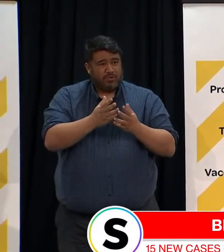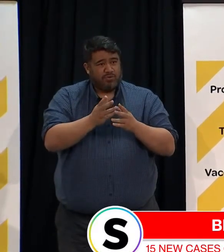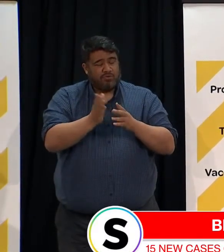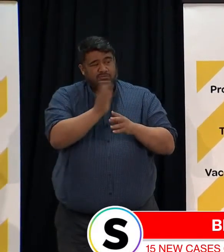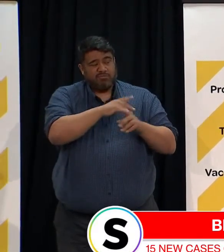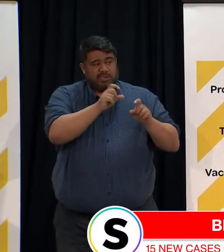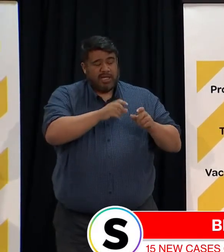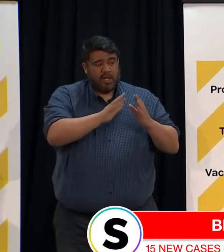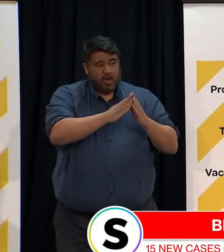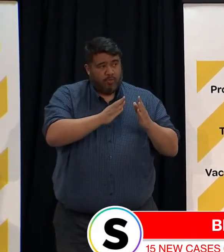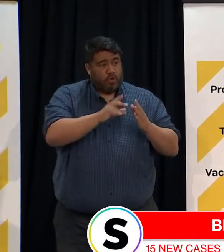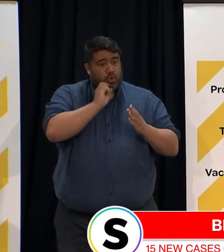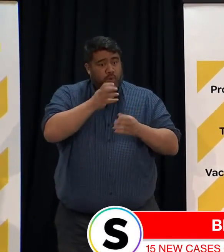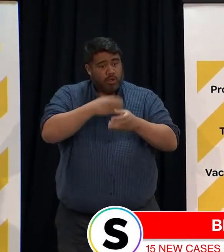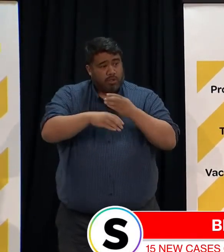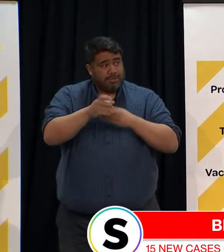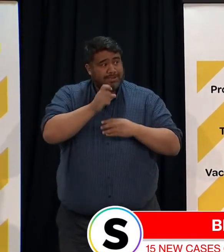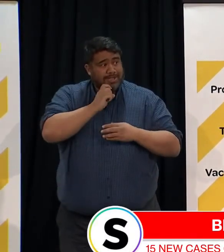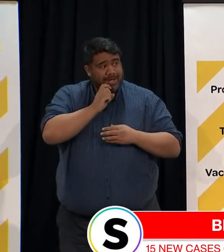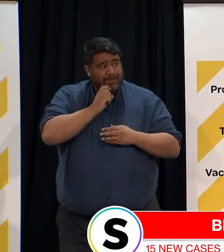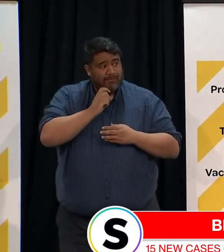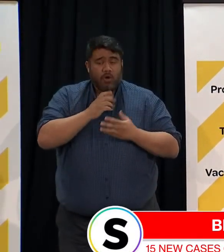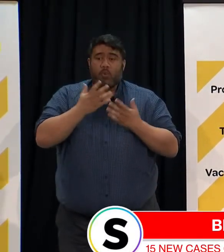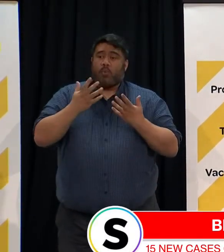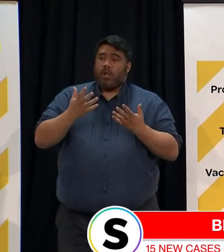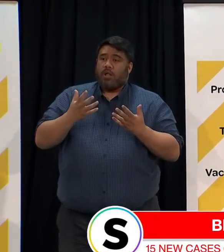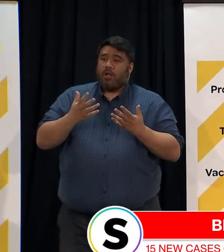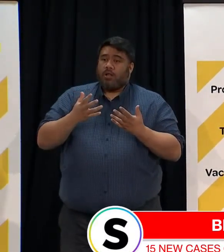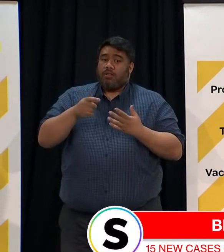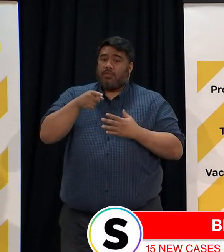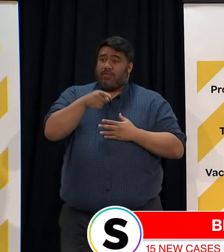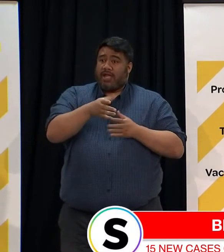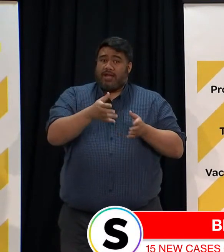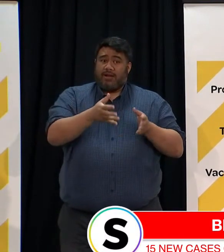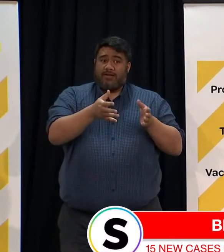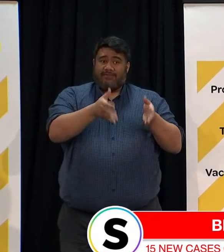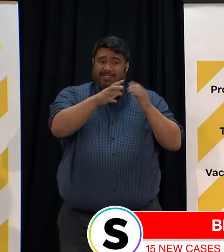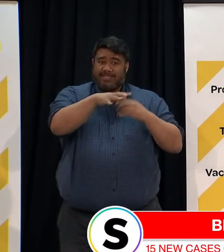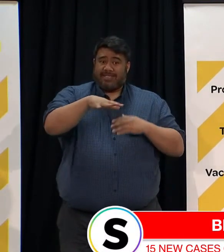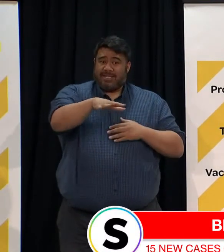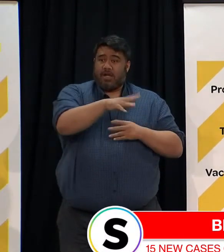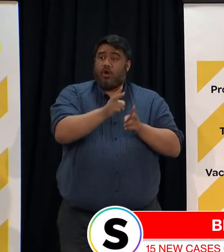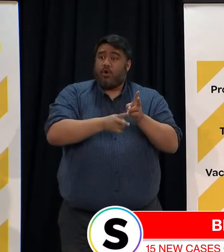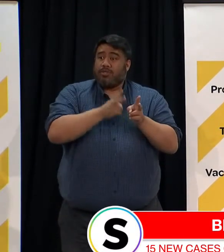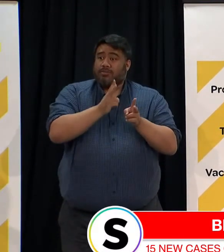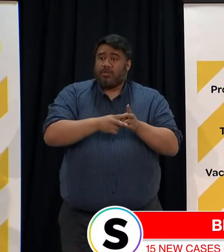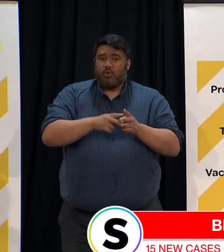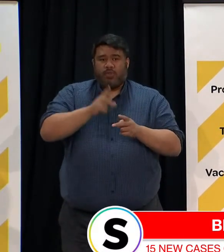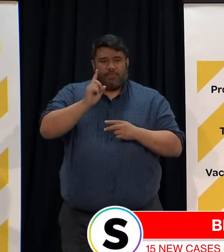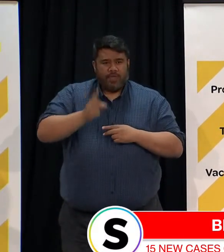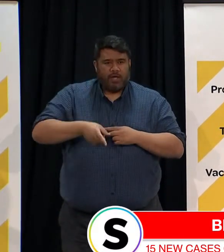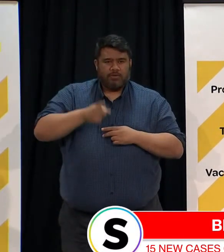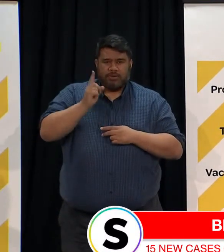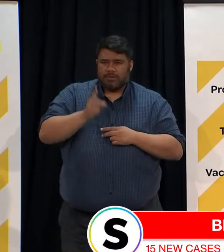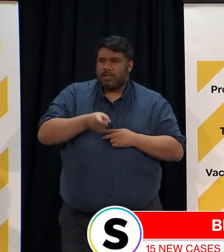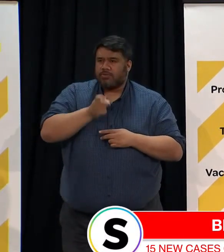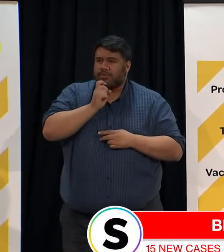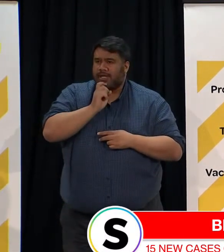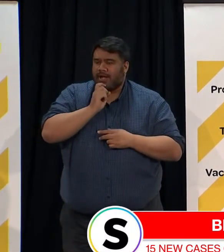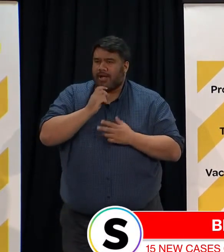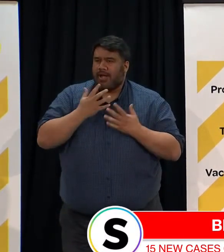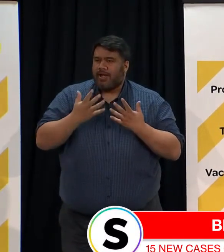Well, in the first instance, that would be moving staff within that facility. I mean, this is a hospital with thousands of staff, and so they will